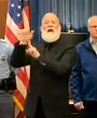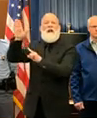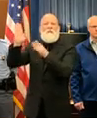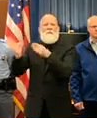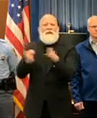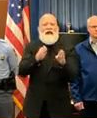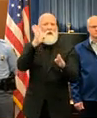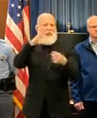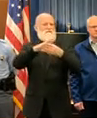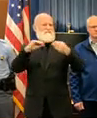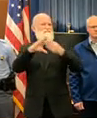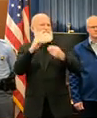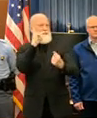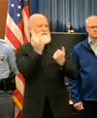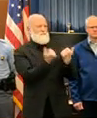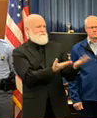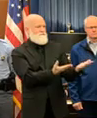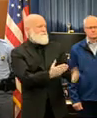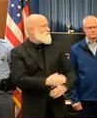Stallings.